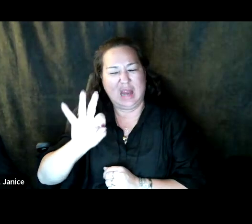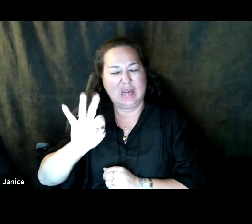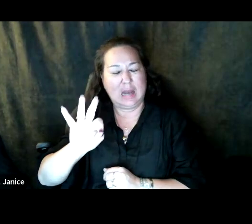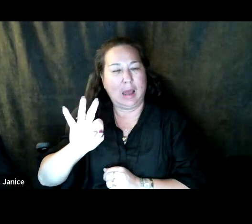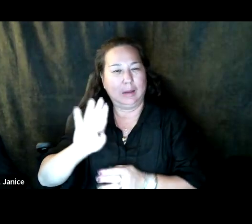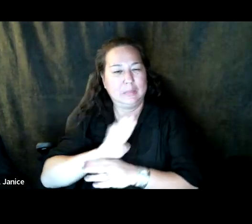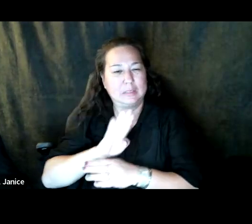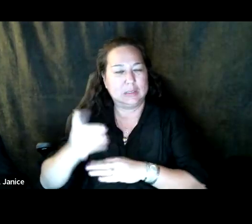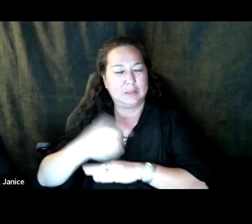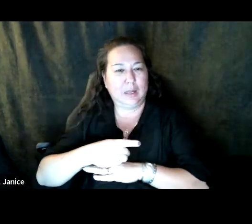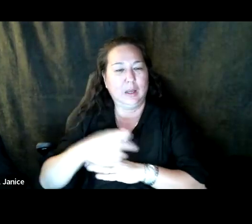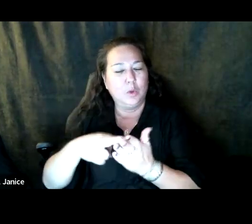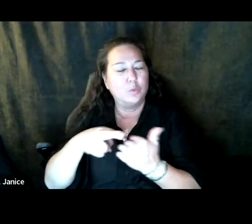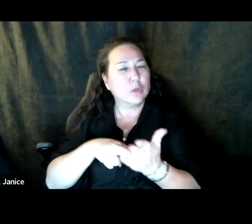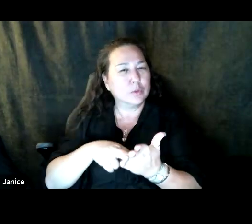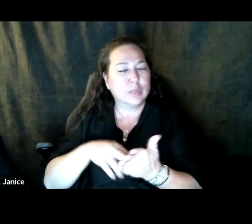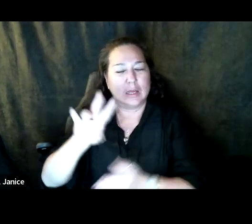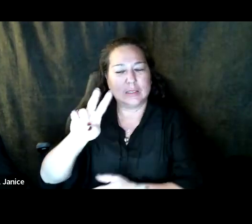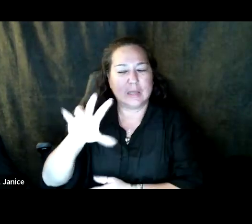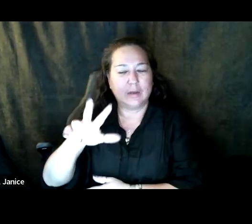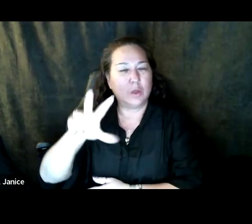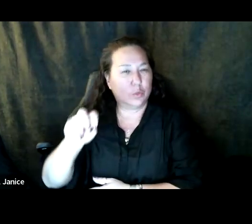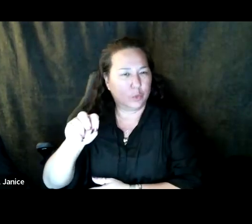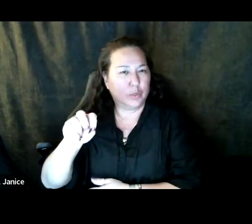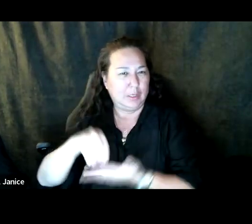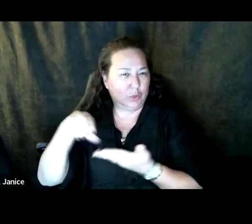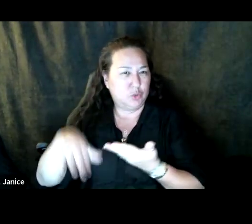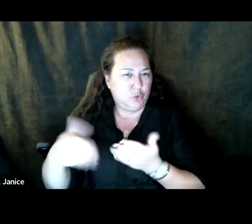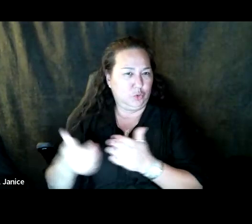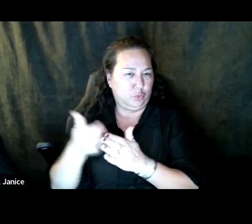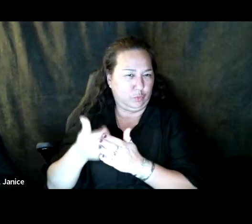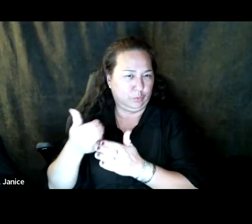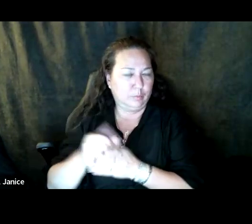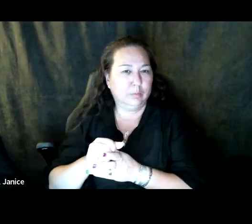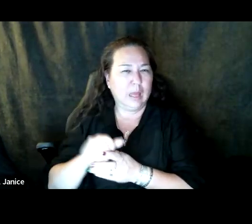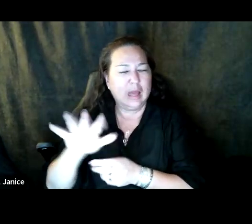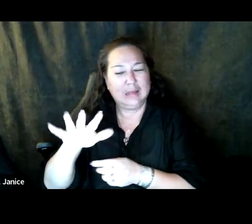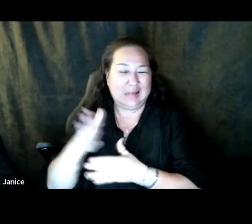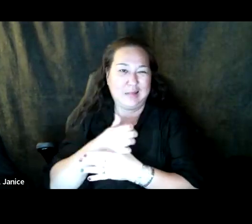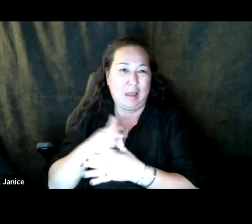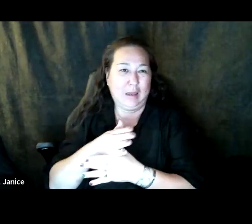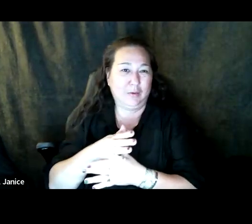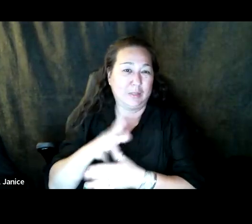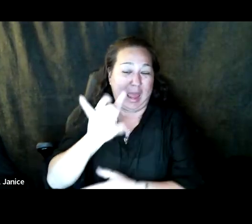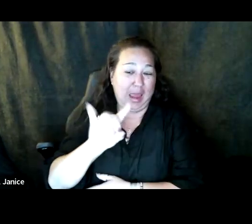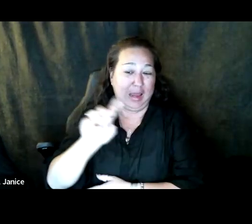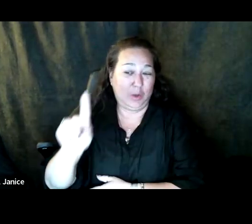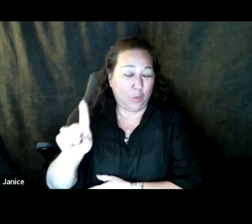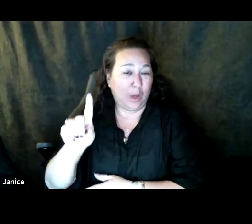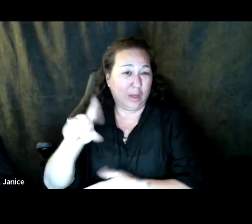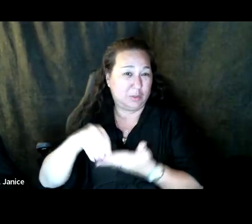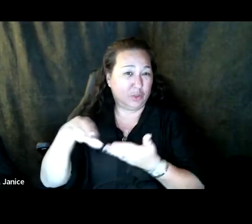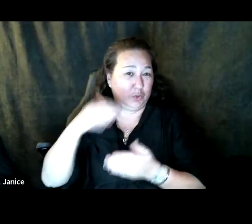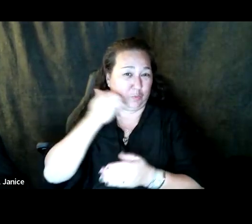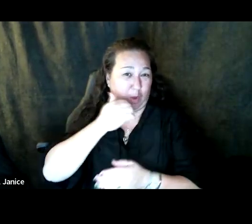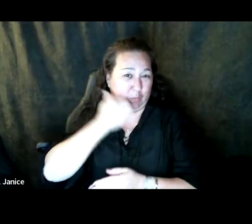BPS registered 730 students, or an average of 81 students per day. And I would just